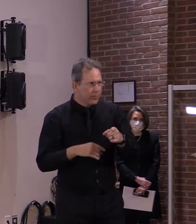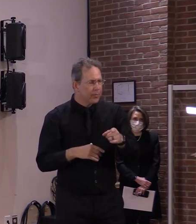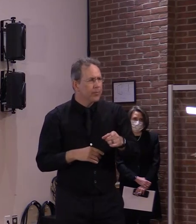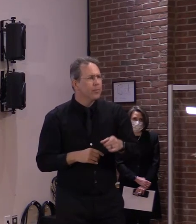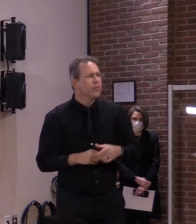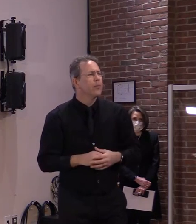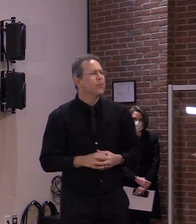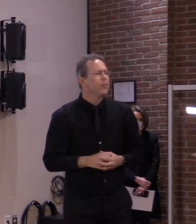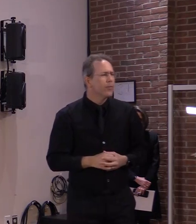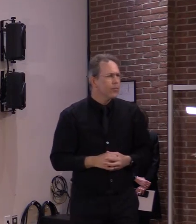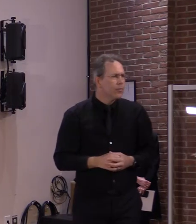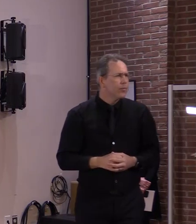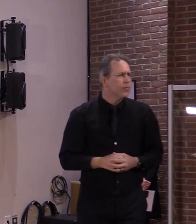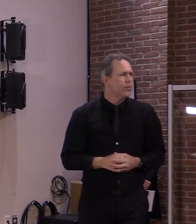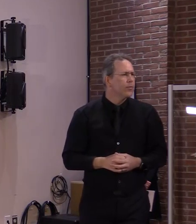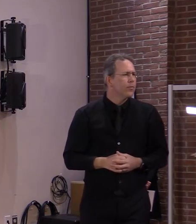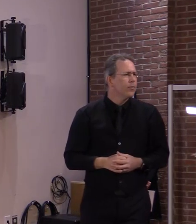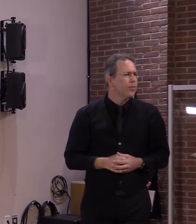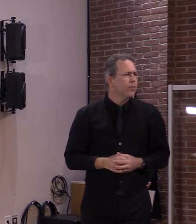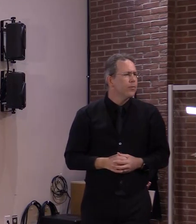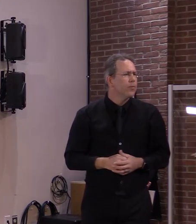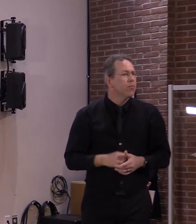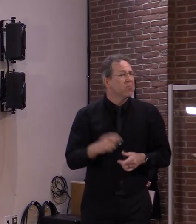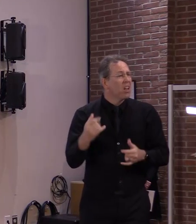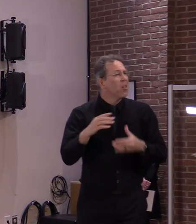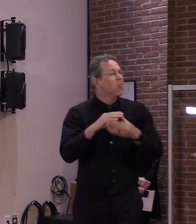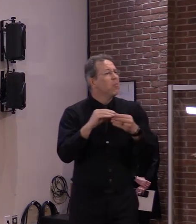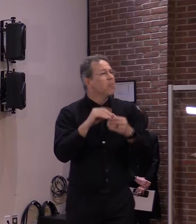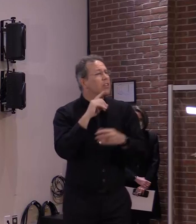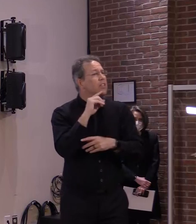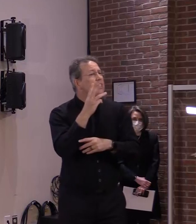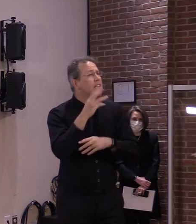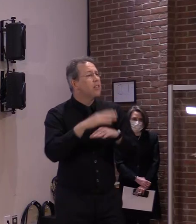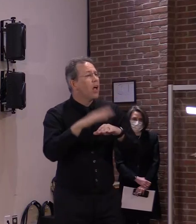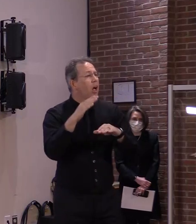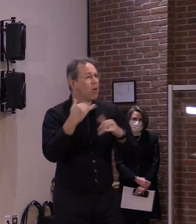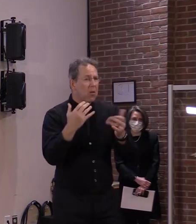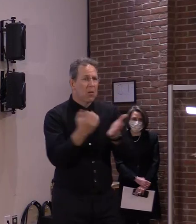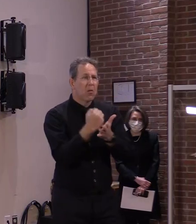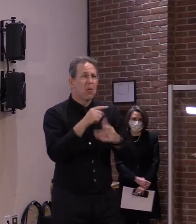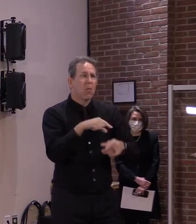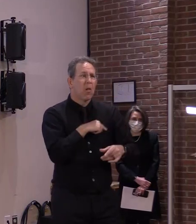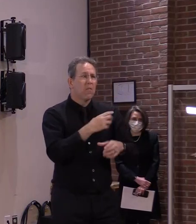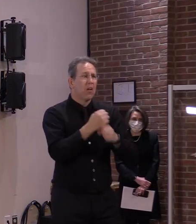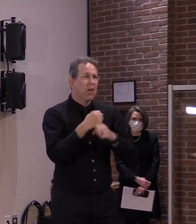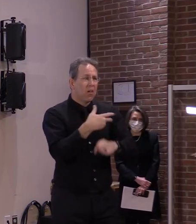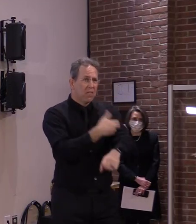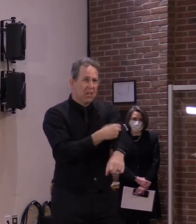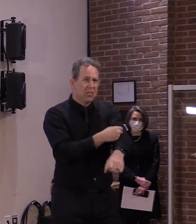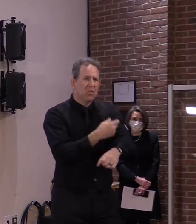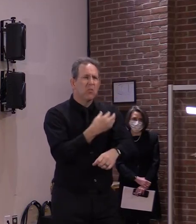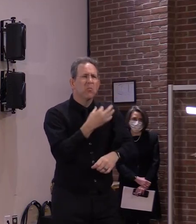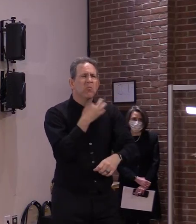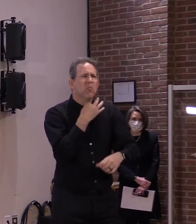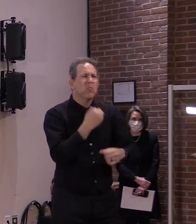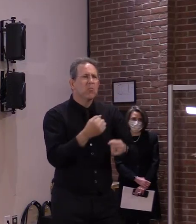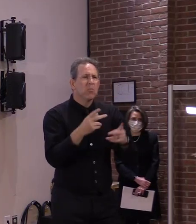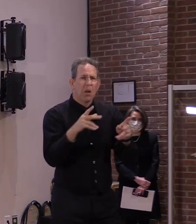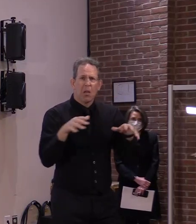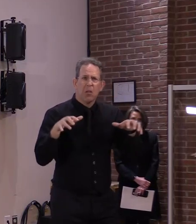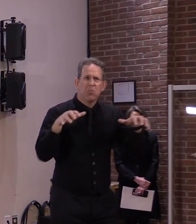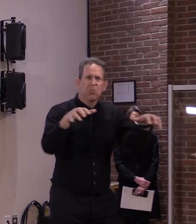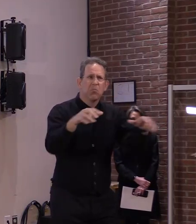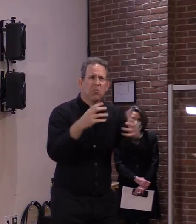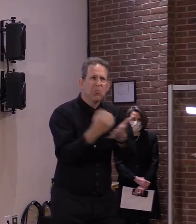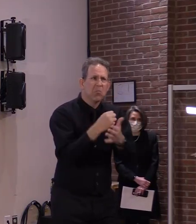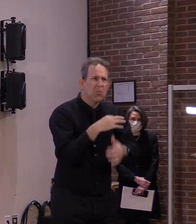up, tremendous amount of people are eligible for the vaccine. Have we geared